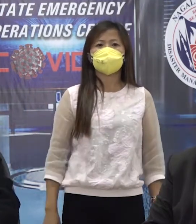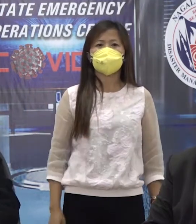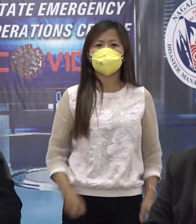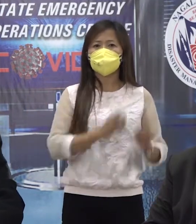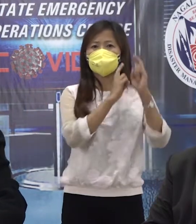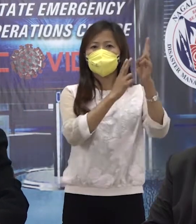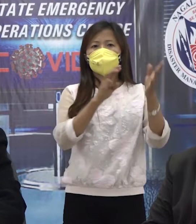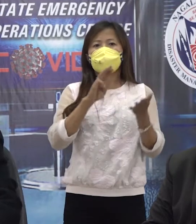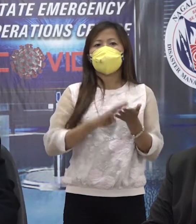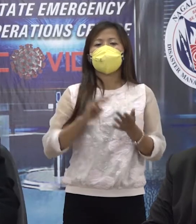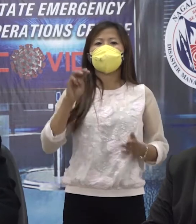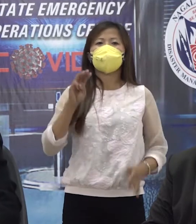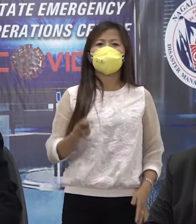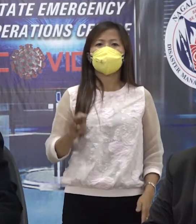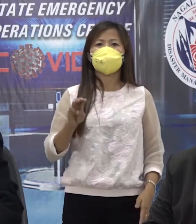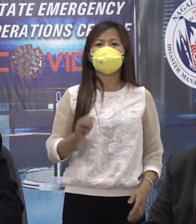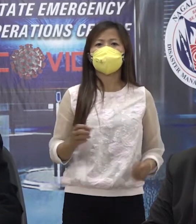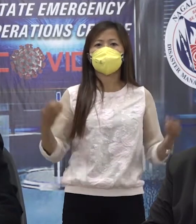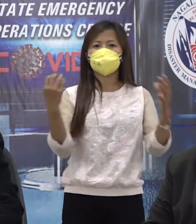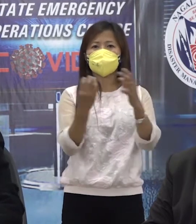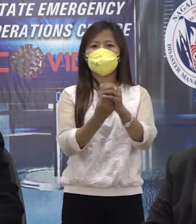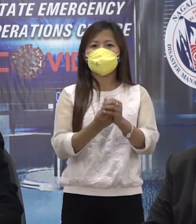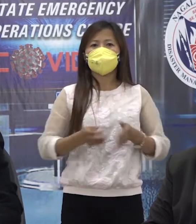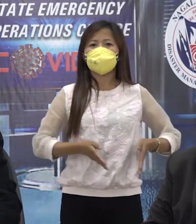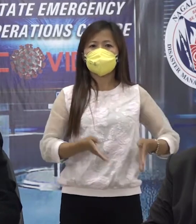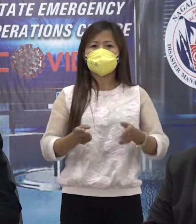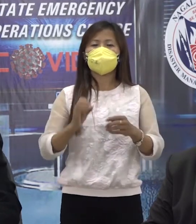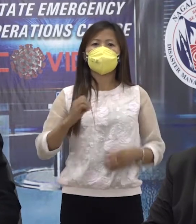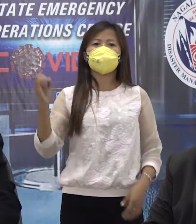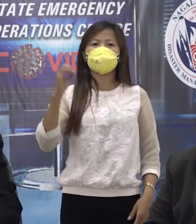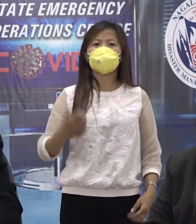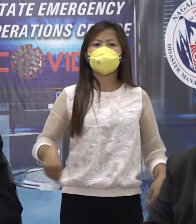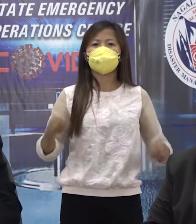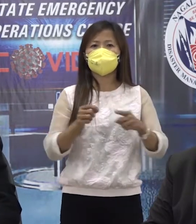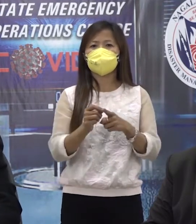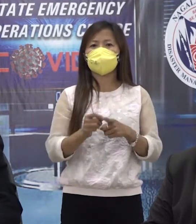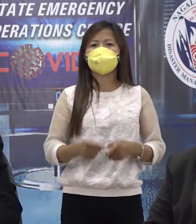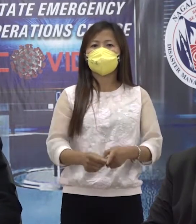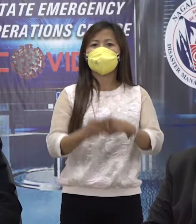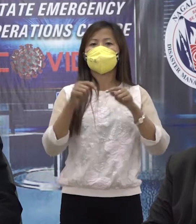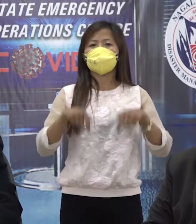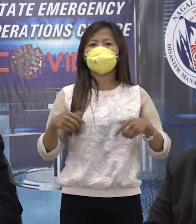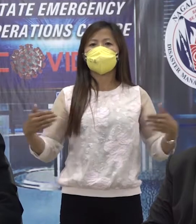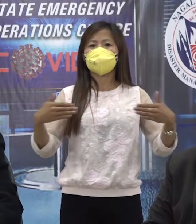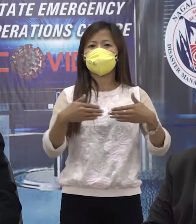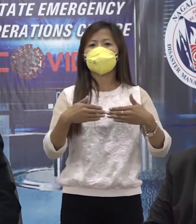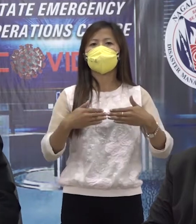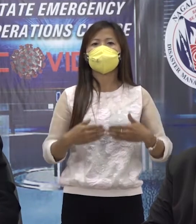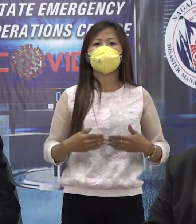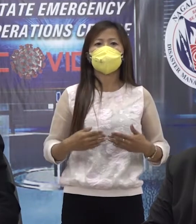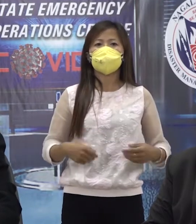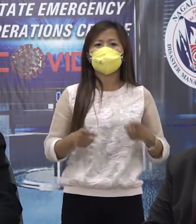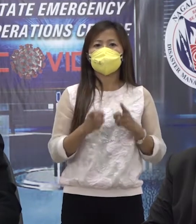The honorable members, both from the ruling and the opposition present in the meeting, actively participated in